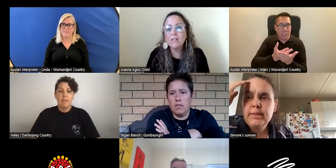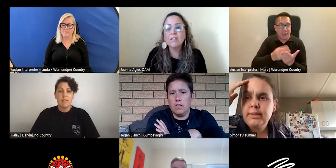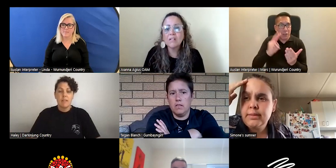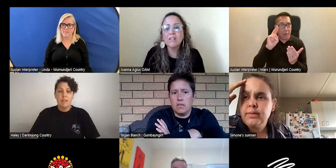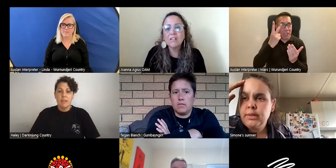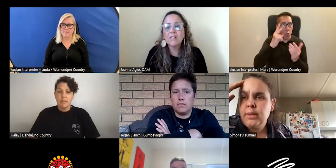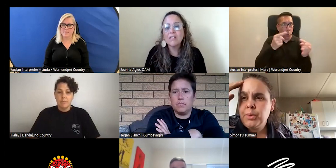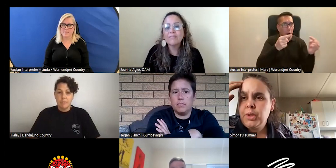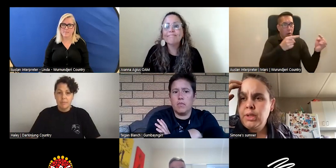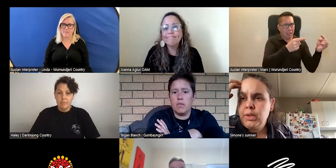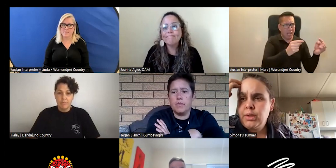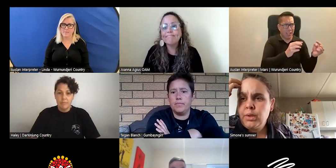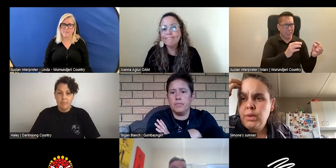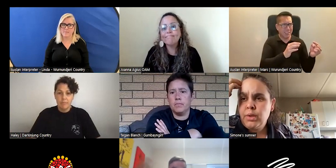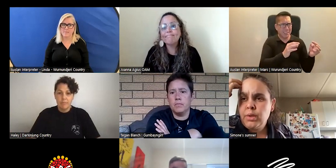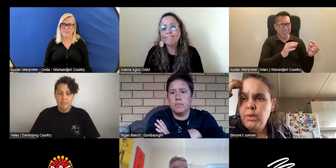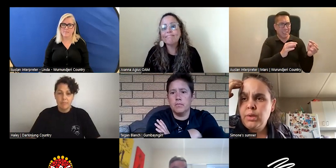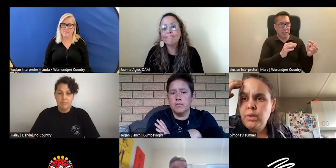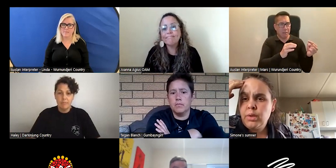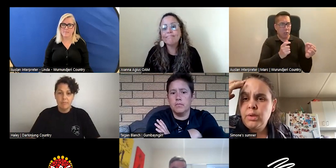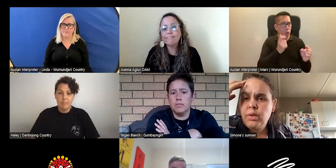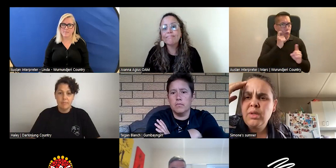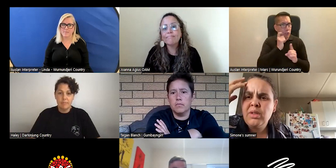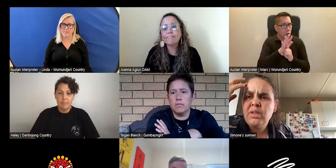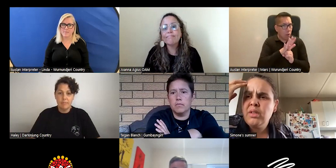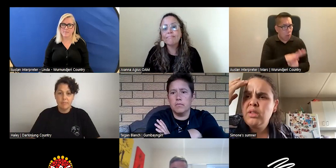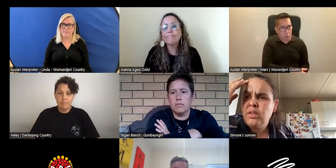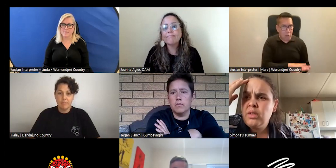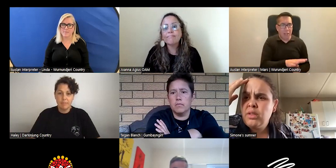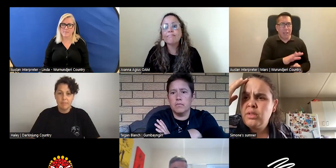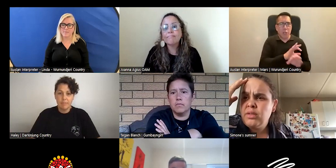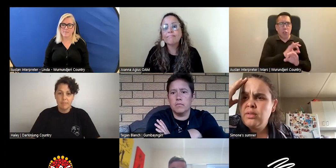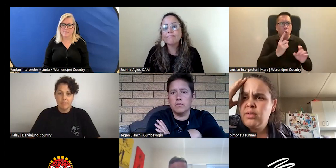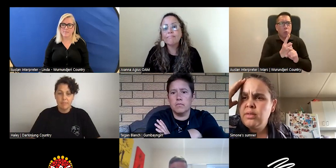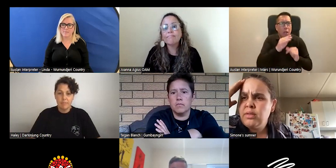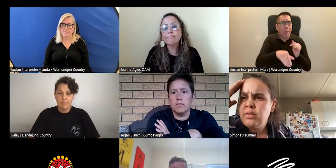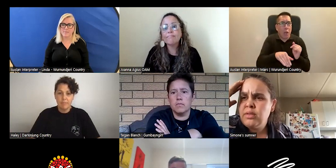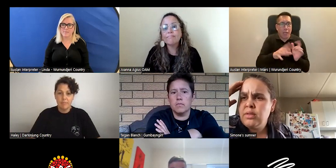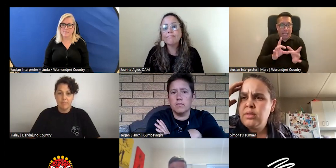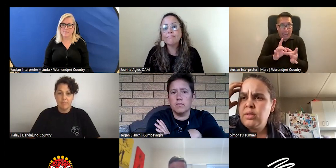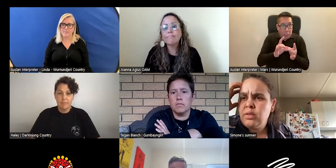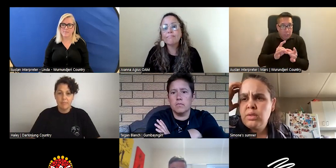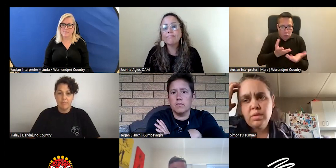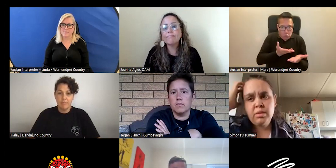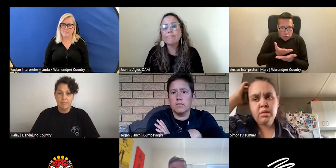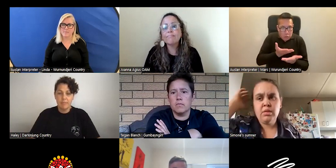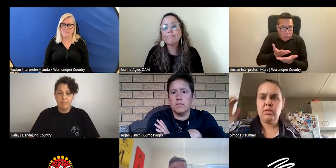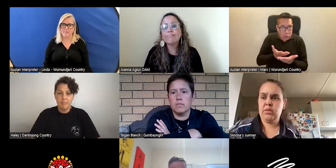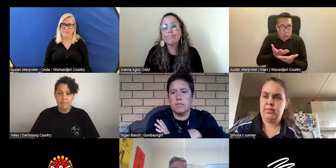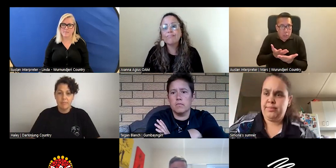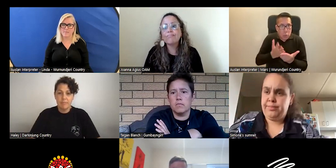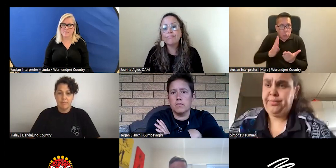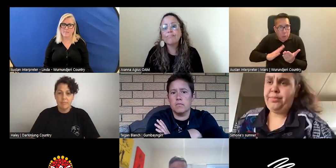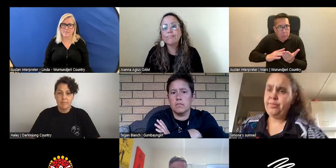political, very racial based. It's not even talking about engagement, consultation, requirement,